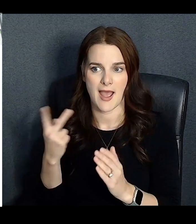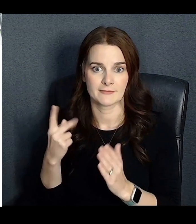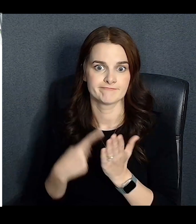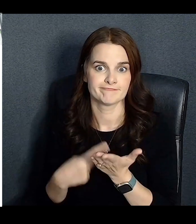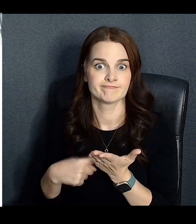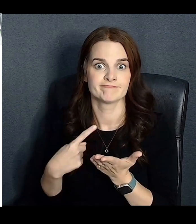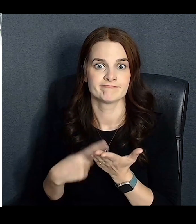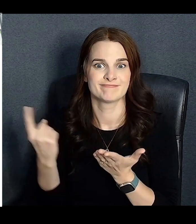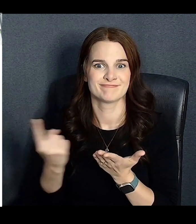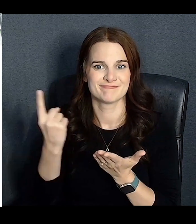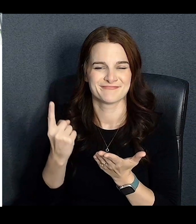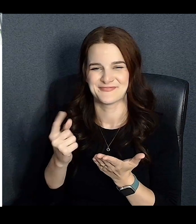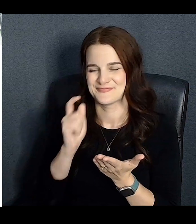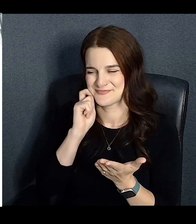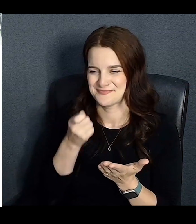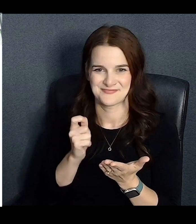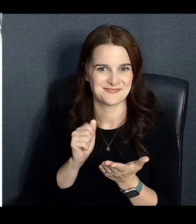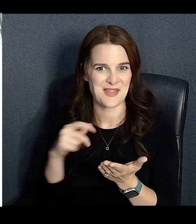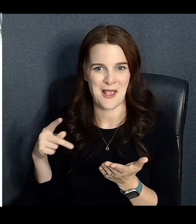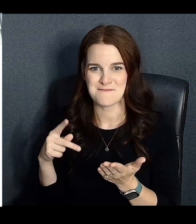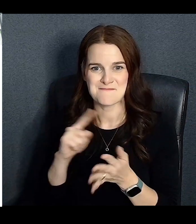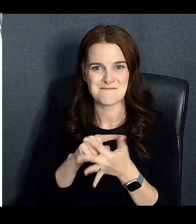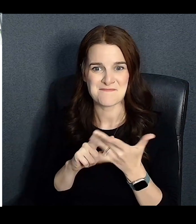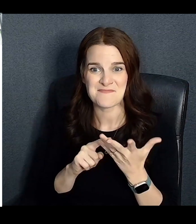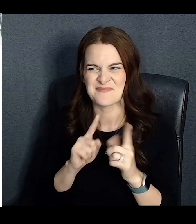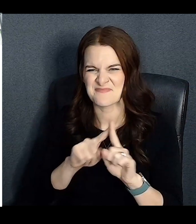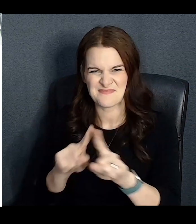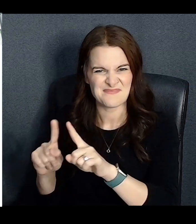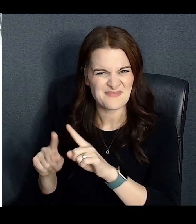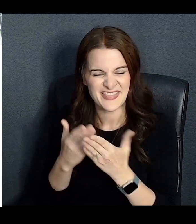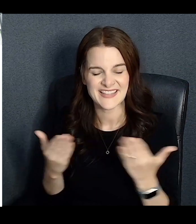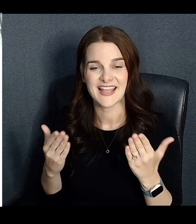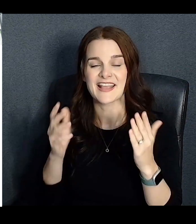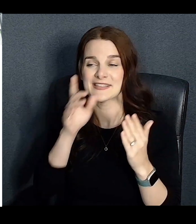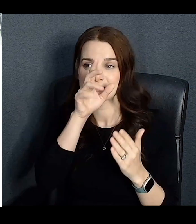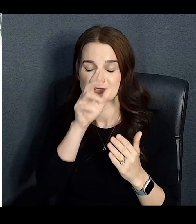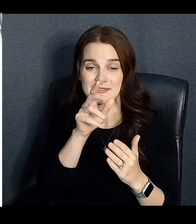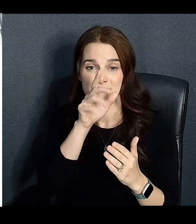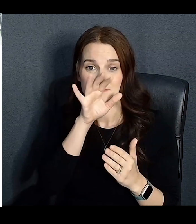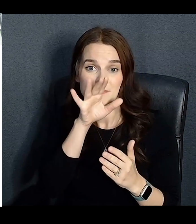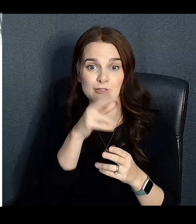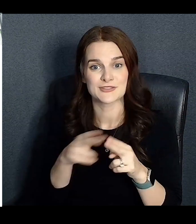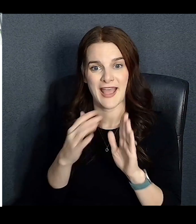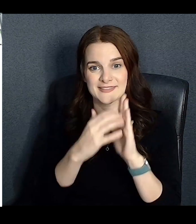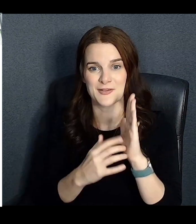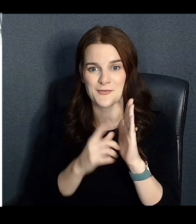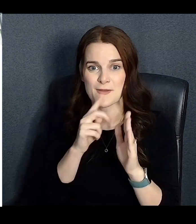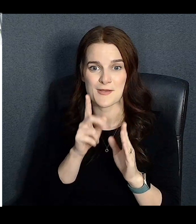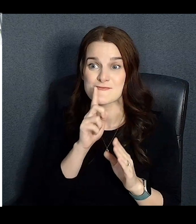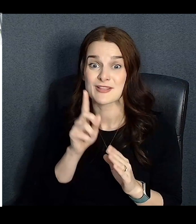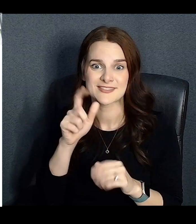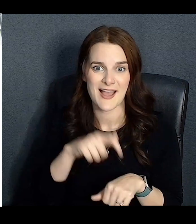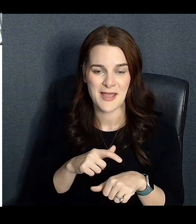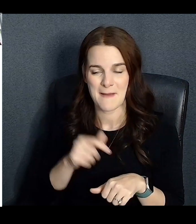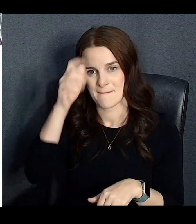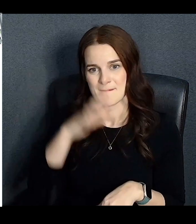and I talk about all the time. We think this is such a cool app. It does a ton of different things. It can speak short text in real time. So there's a video of a